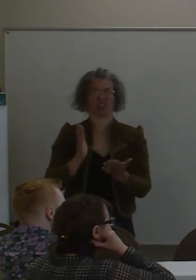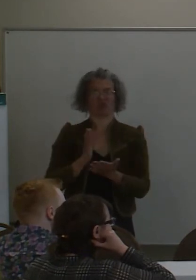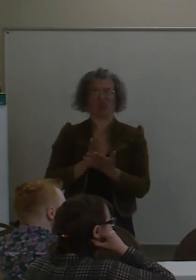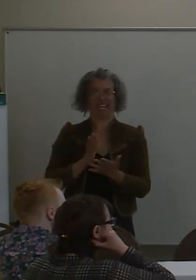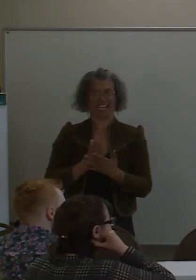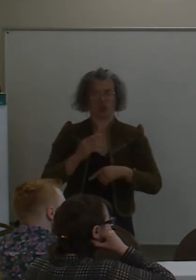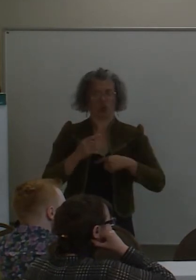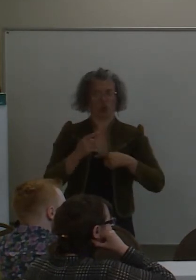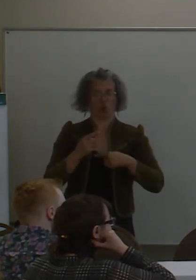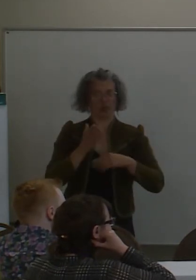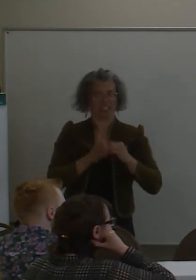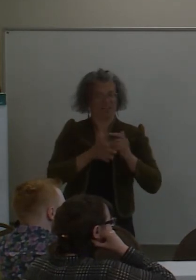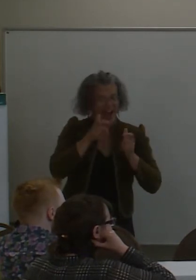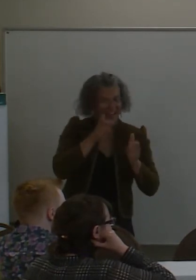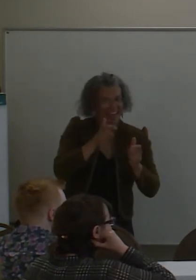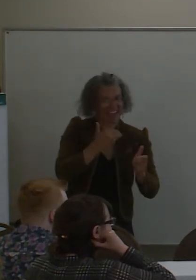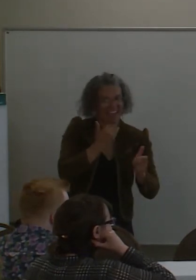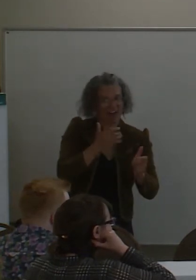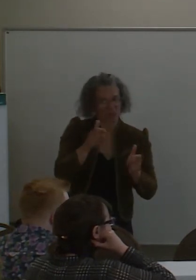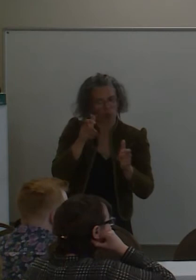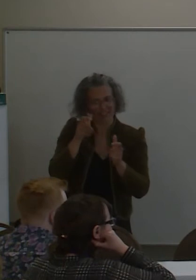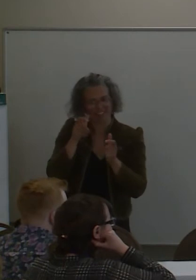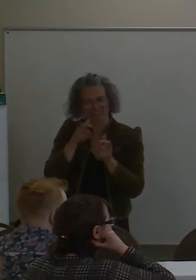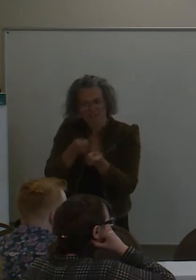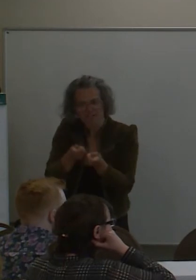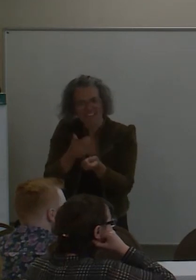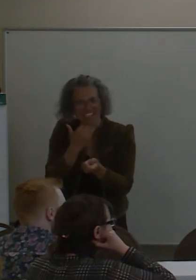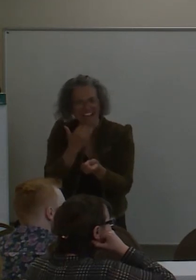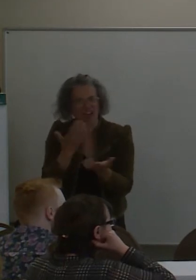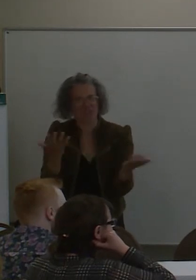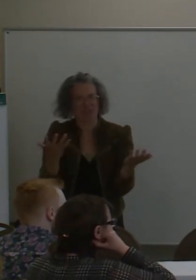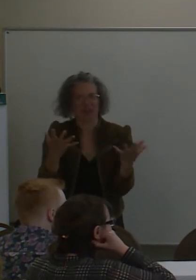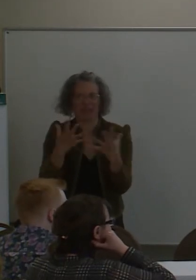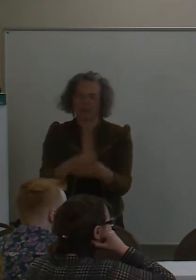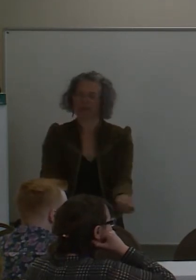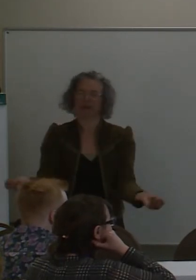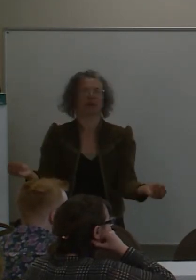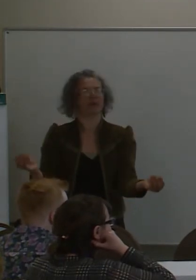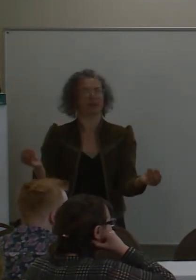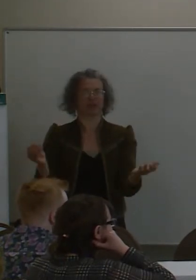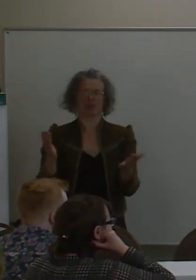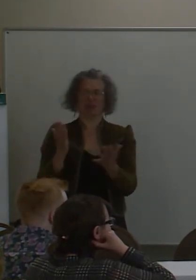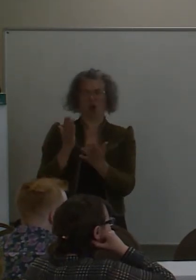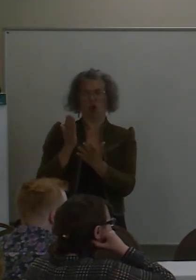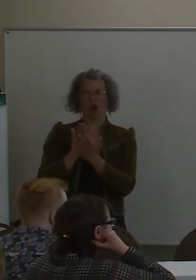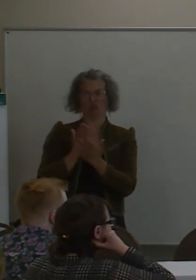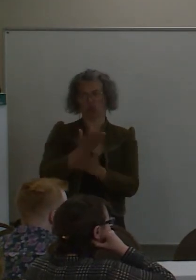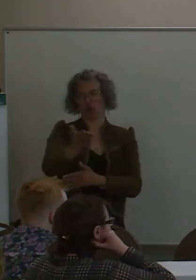feeding. So why is that? So common organizational ailments. I'm sure many of us are familiar with